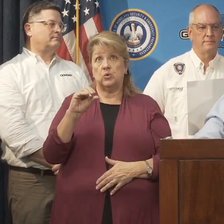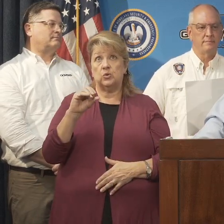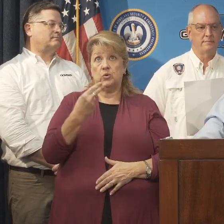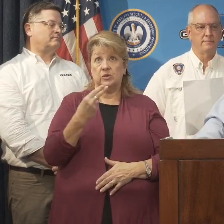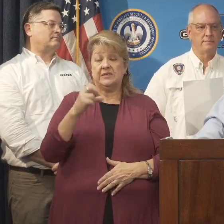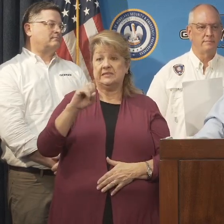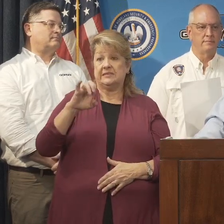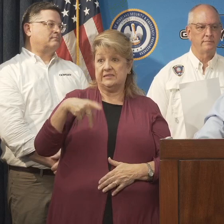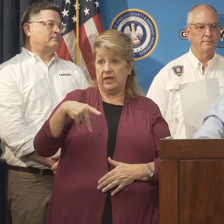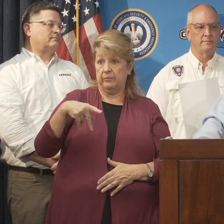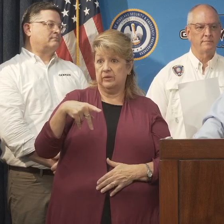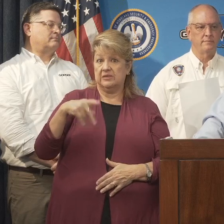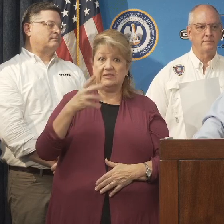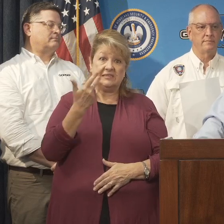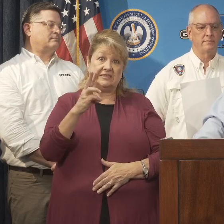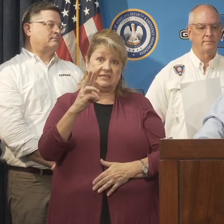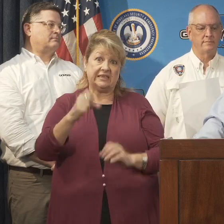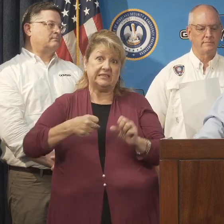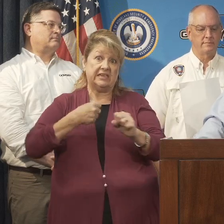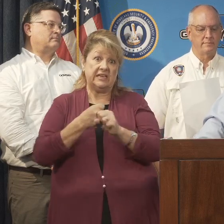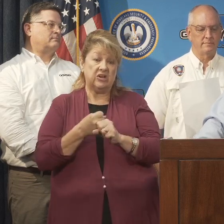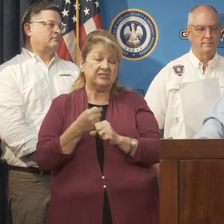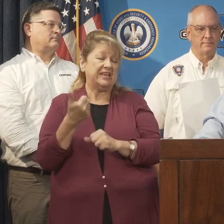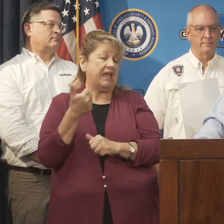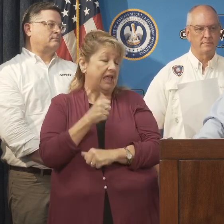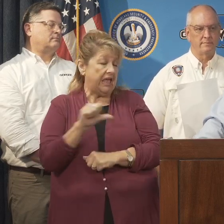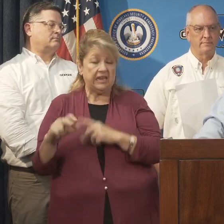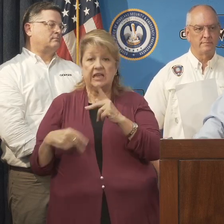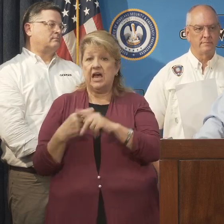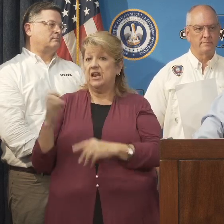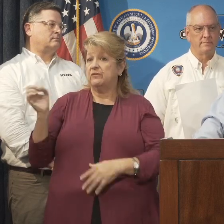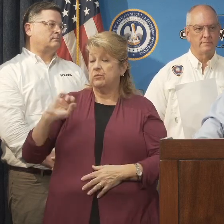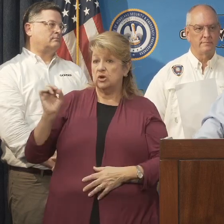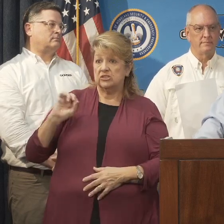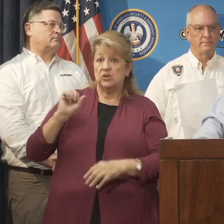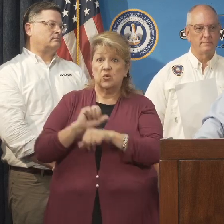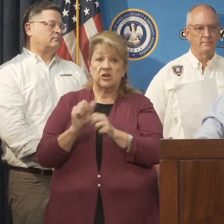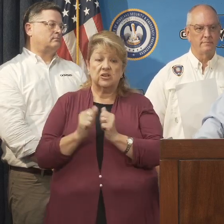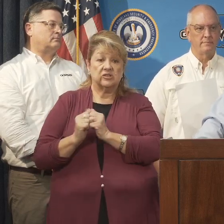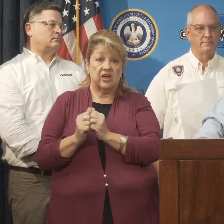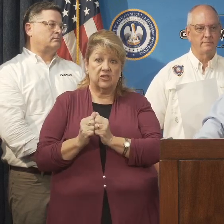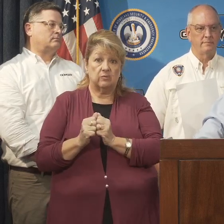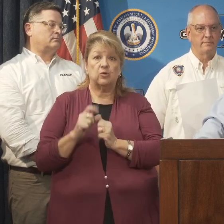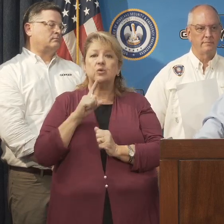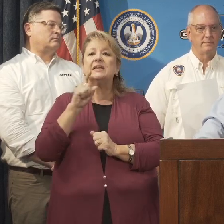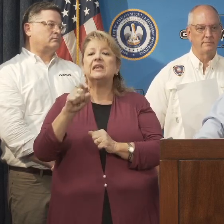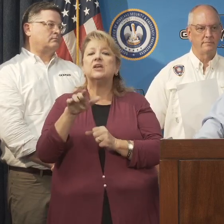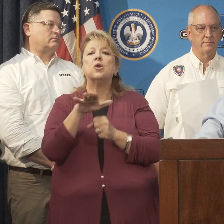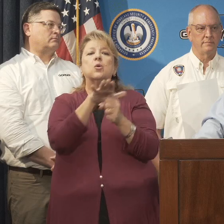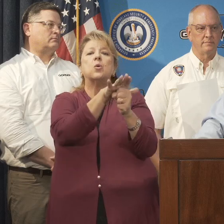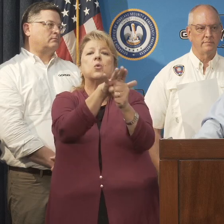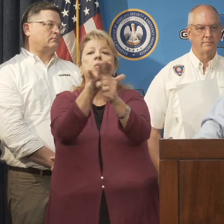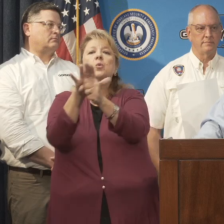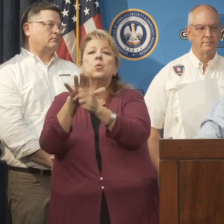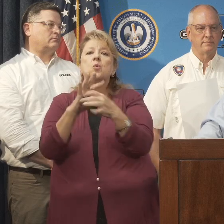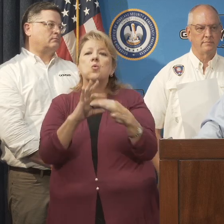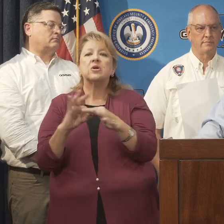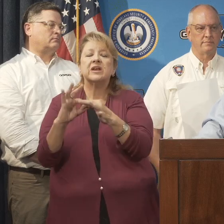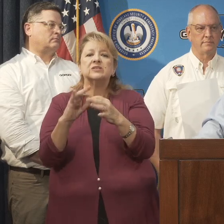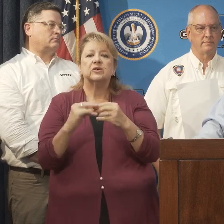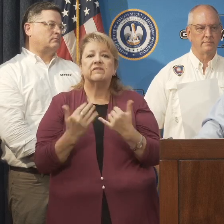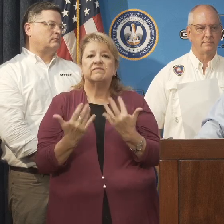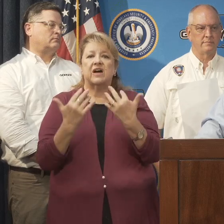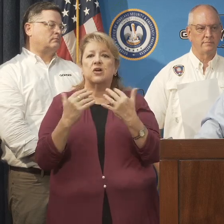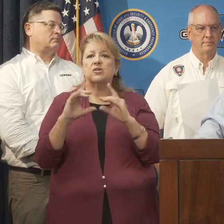every type of emergency you can ever imagine, working together. But we need more local coordination with our fire departments. We need to take a